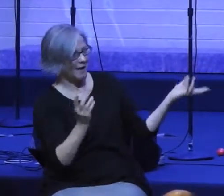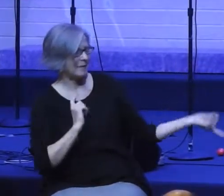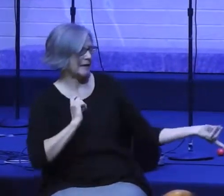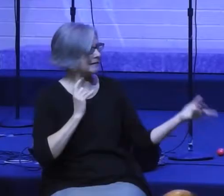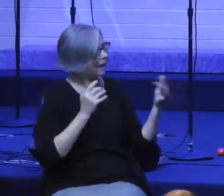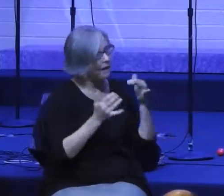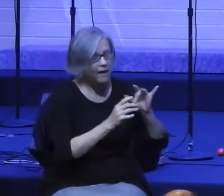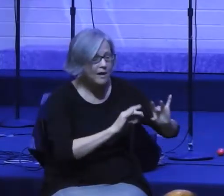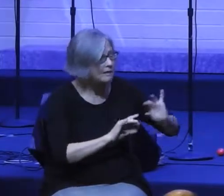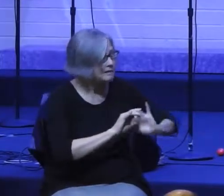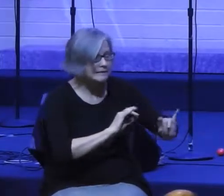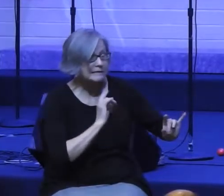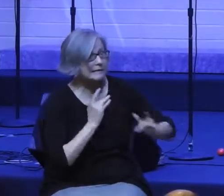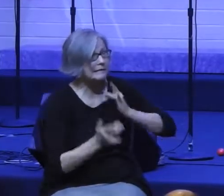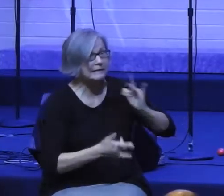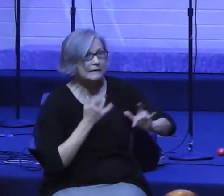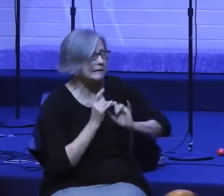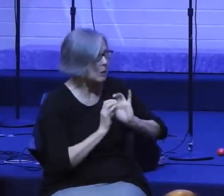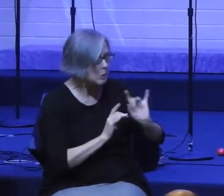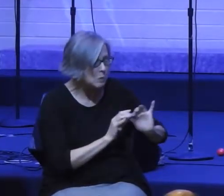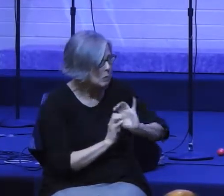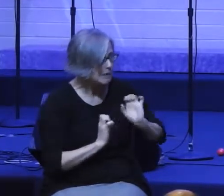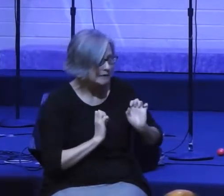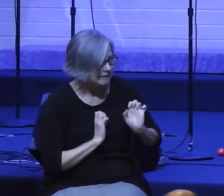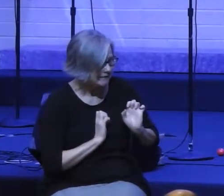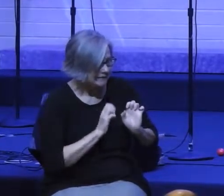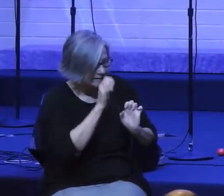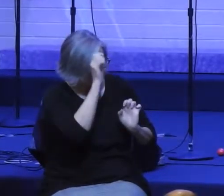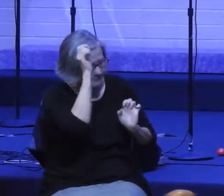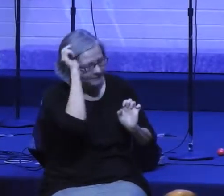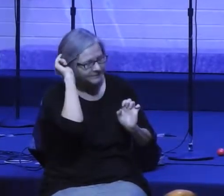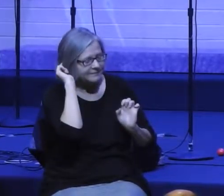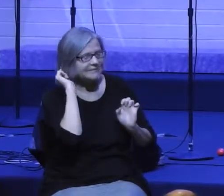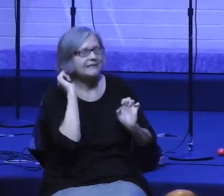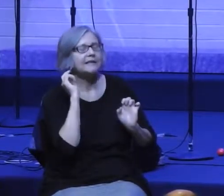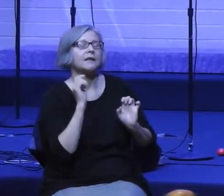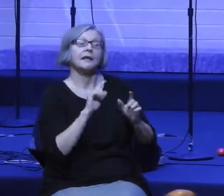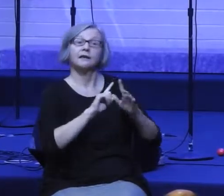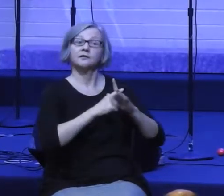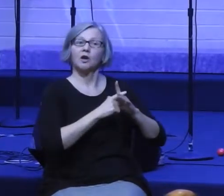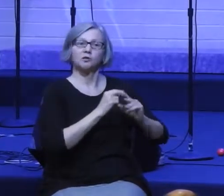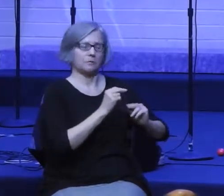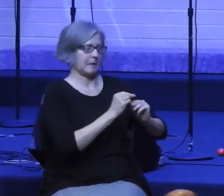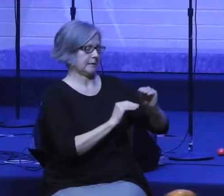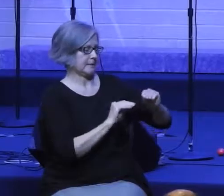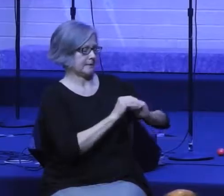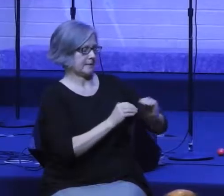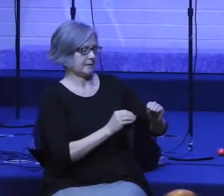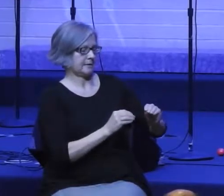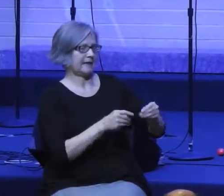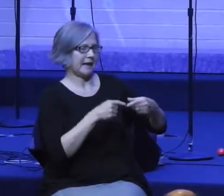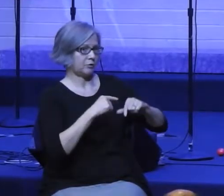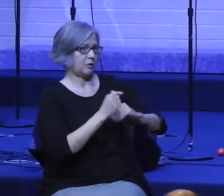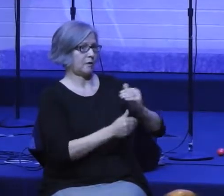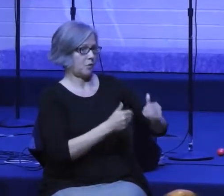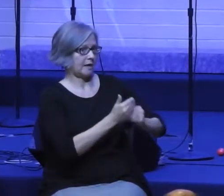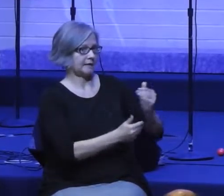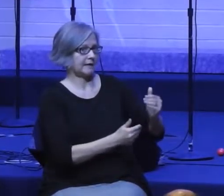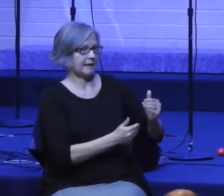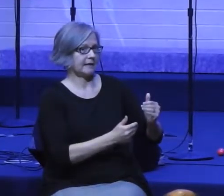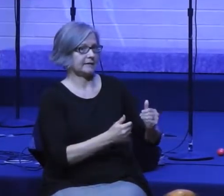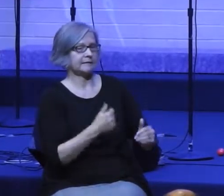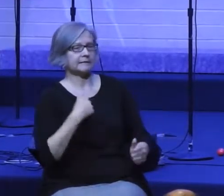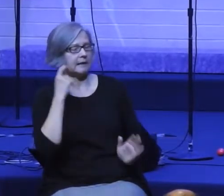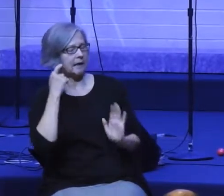and he's just super excited, and he's just, whoa. He starts building, and somewhere into this process of building, Chicken